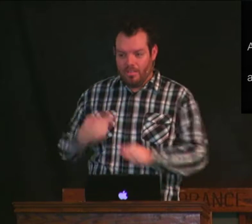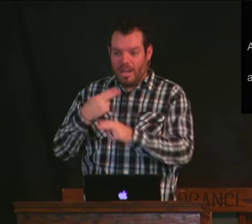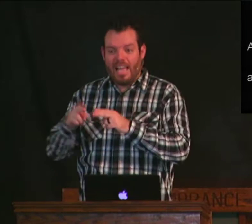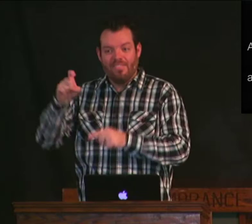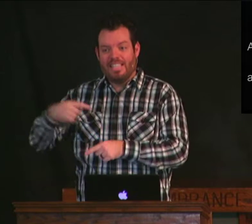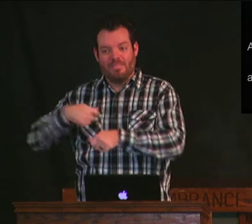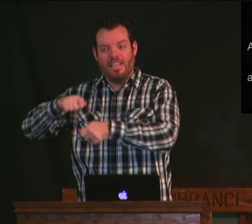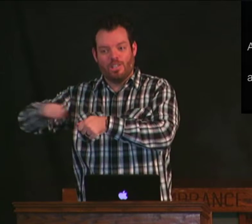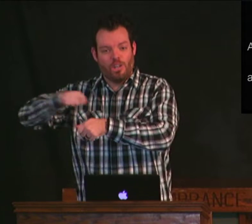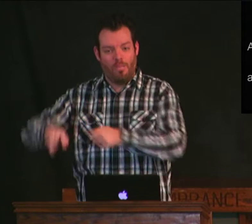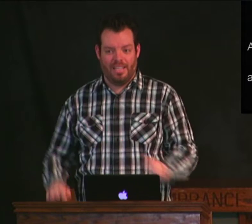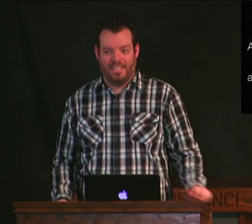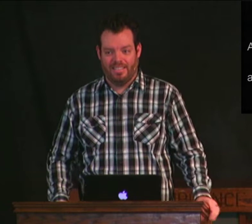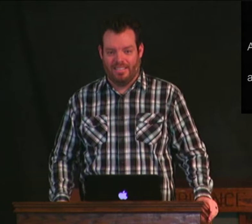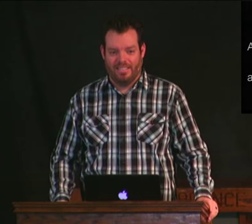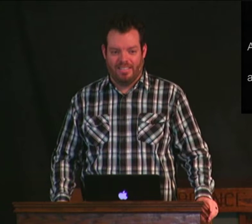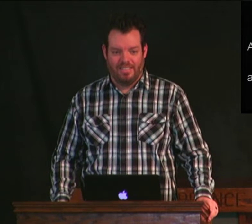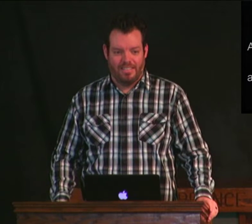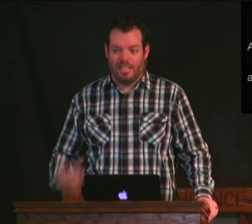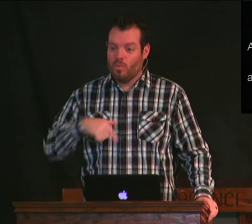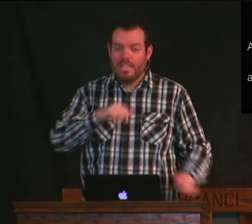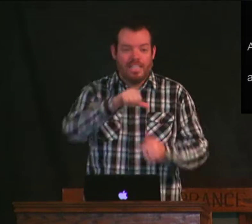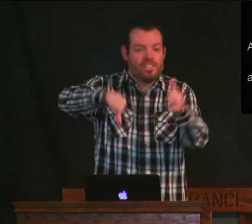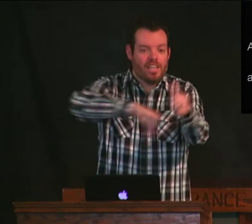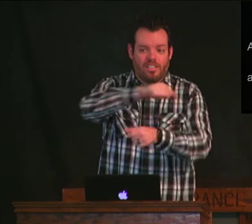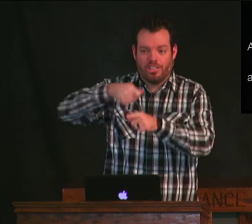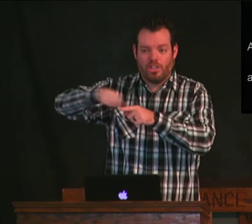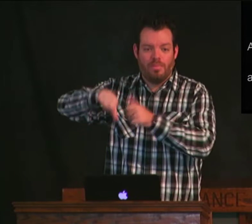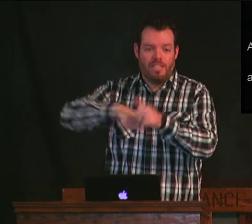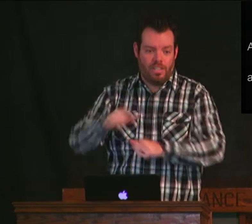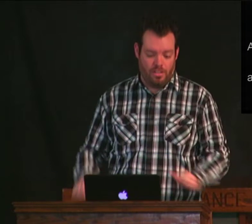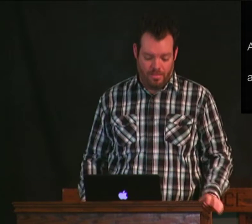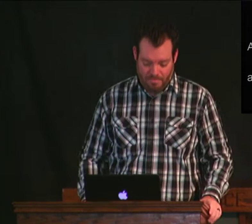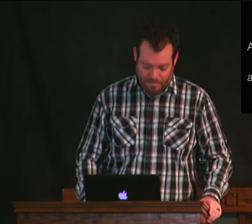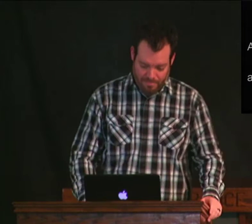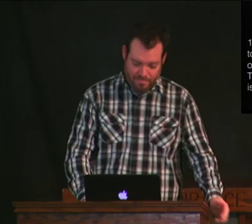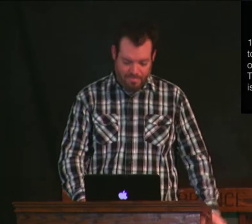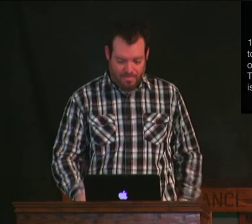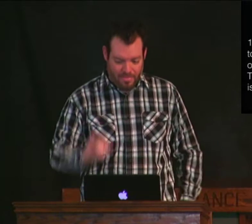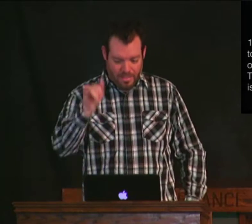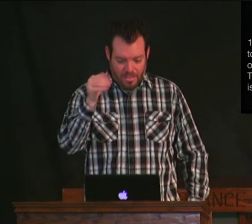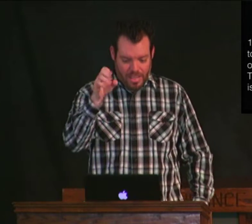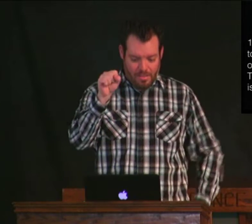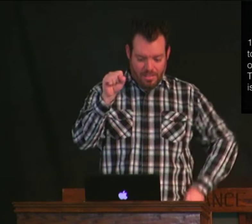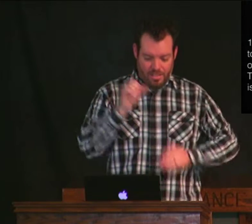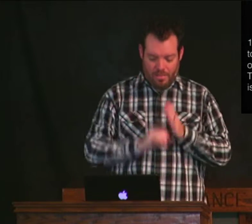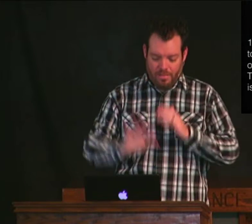My knife needs me to sharpen it. Saying we need each other to sharpen each other. James chapter 5,